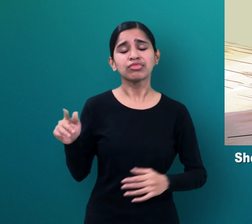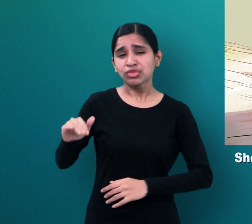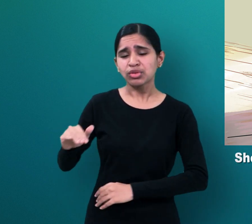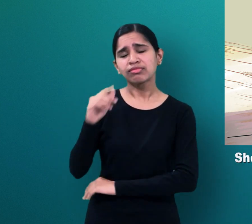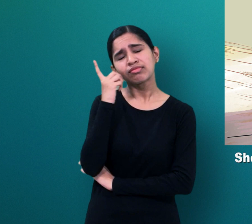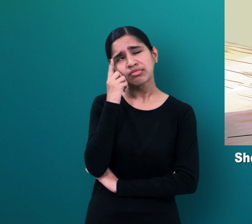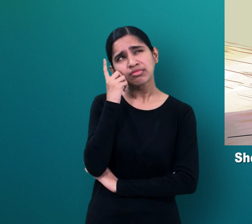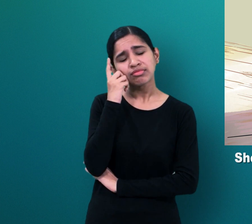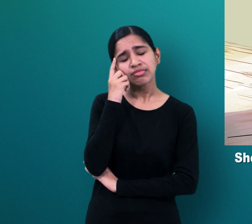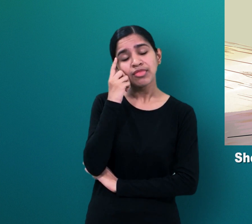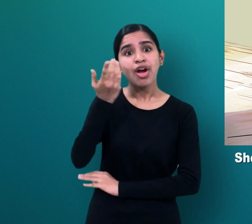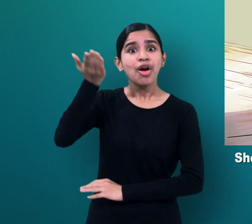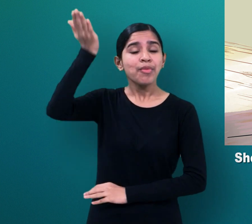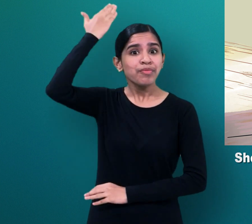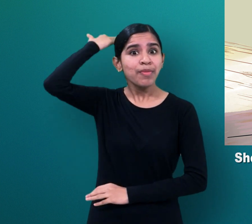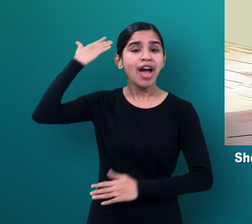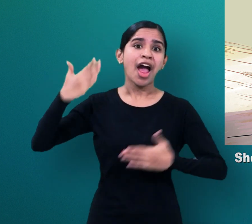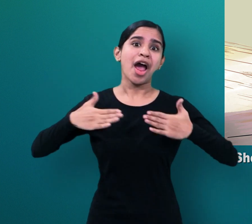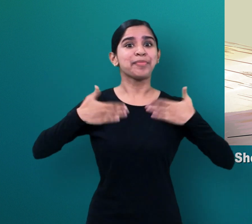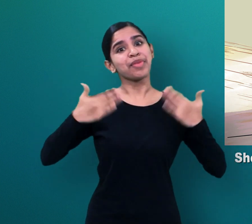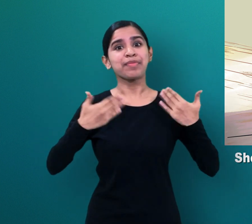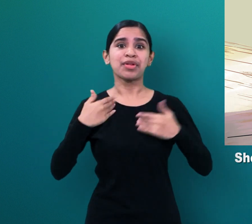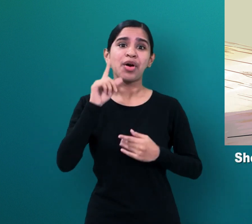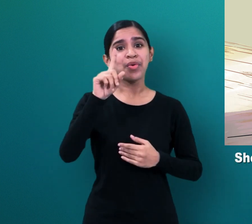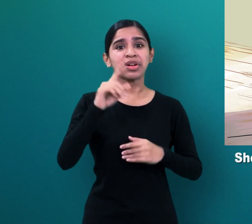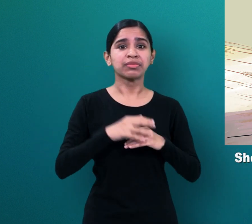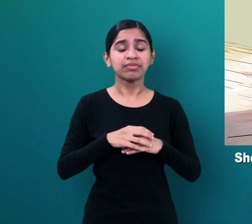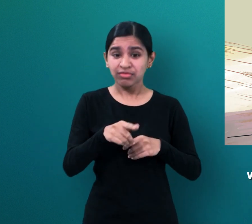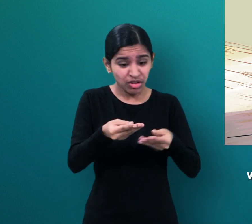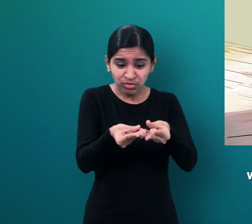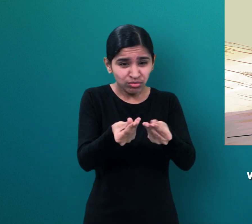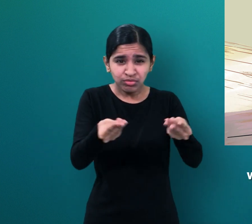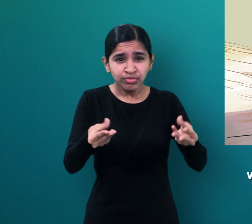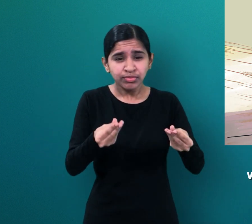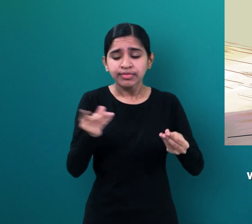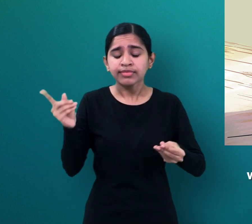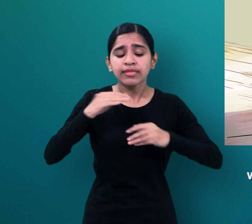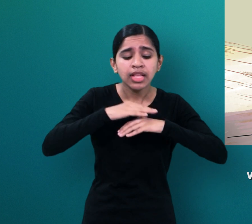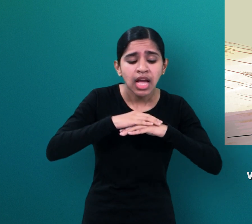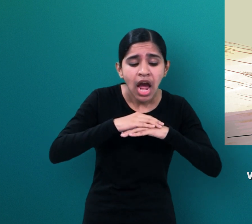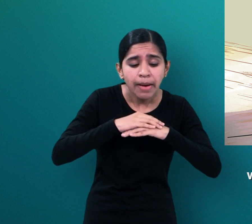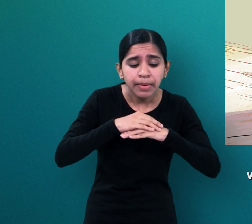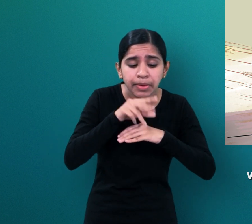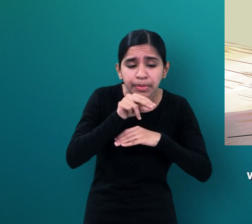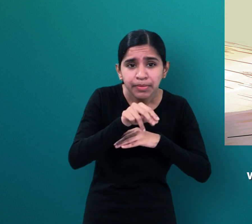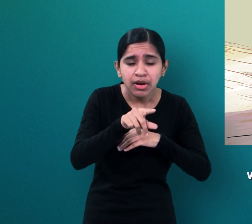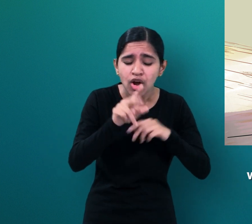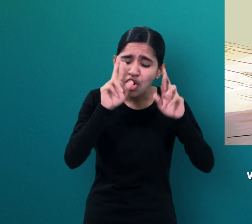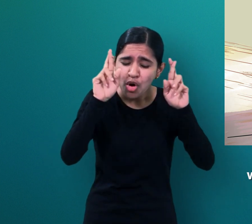She could only think of a time when she was the happiest. I hope you like my story, dear Dilka,